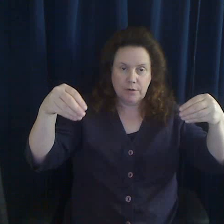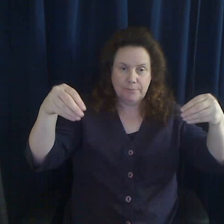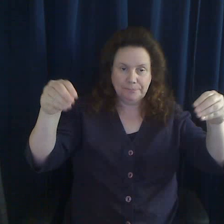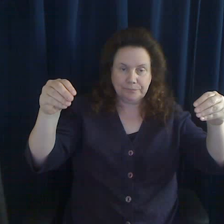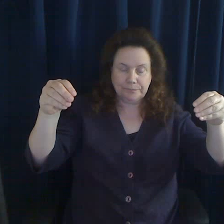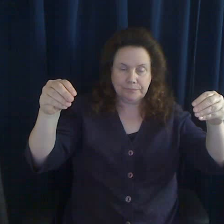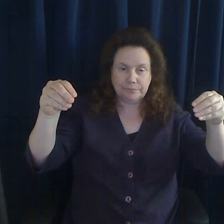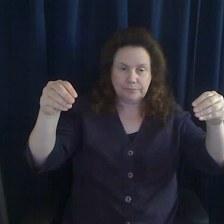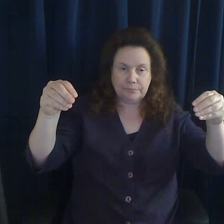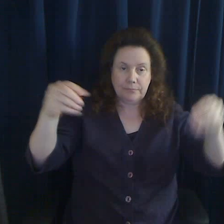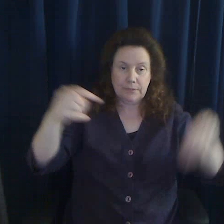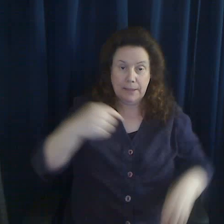store.